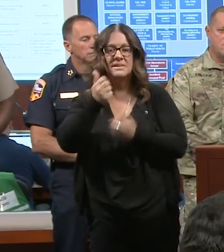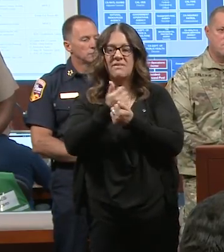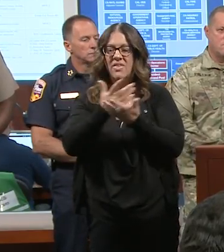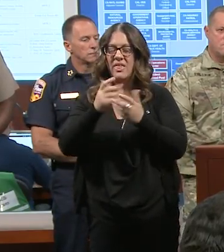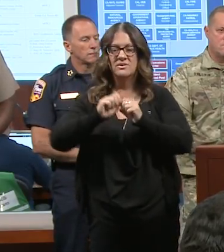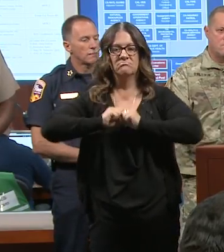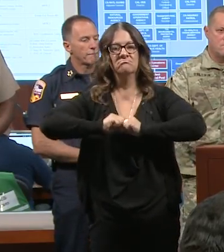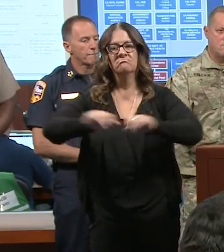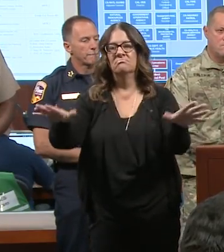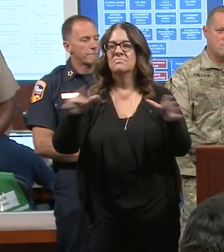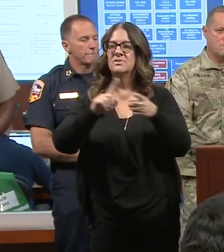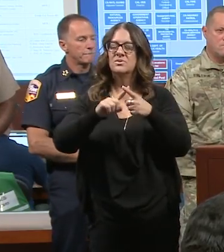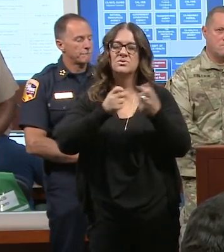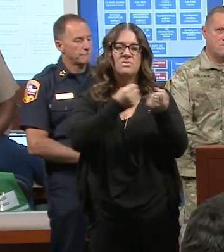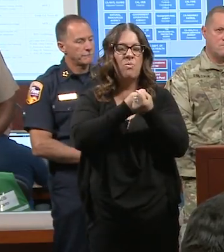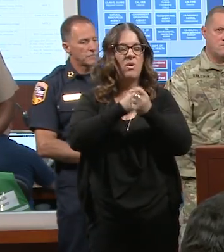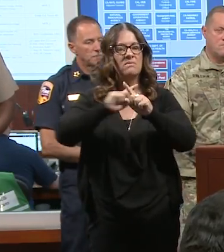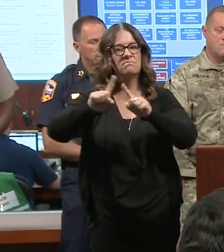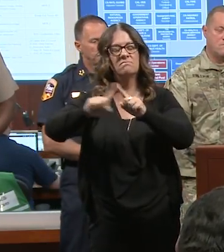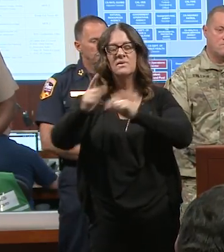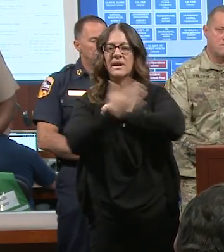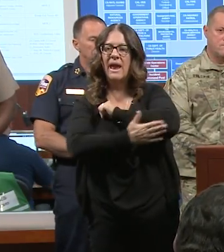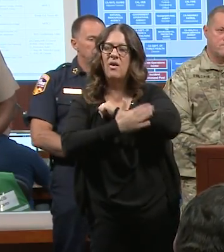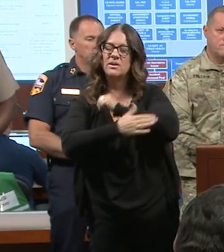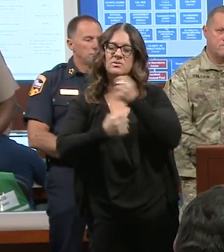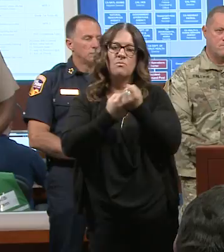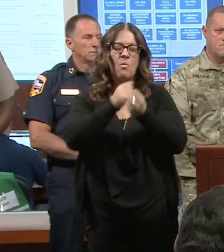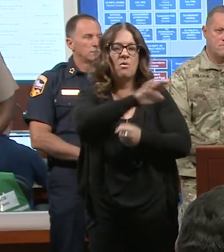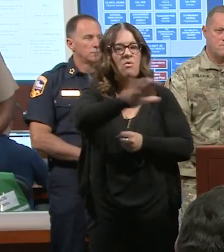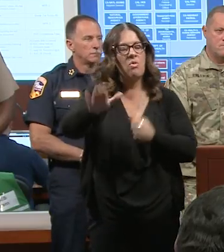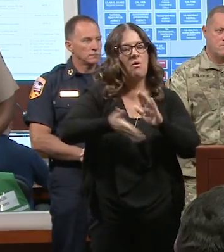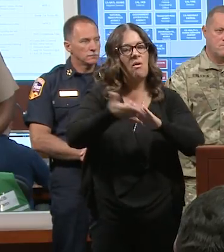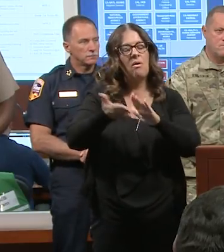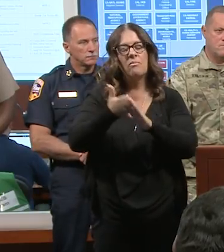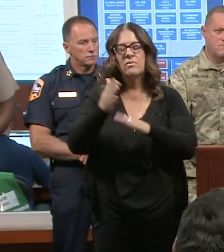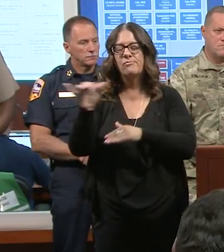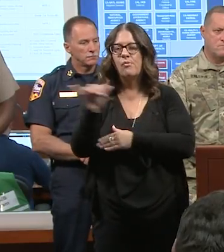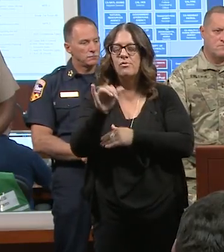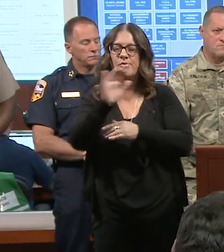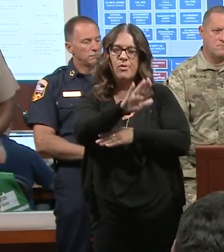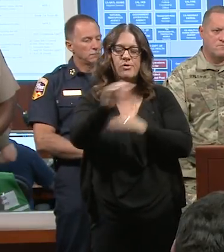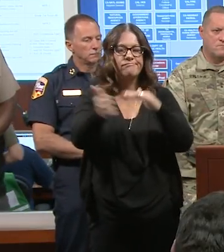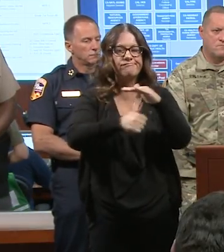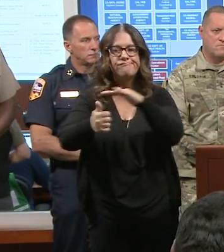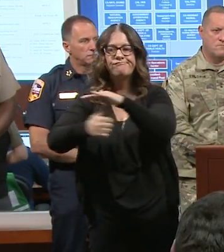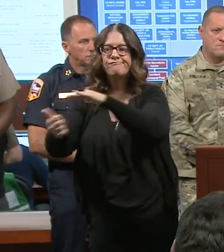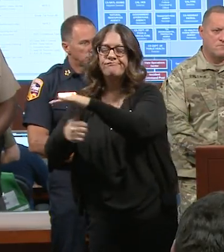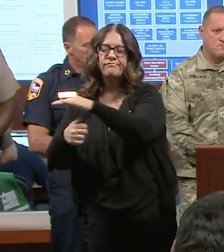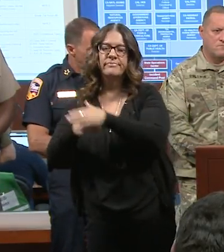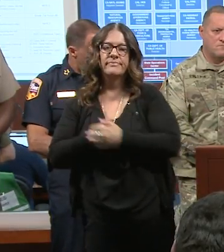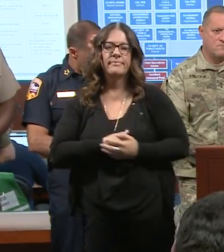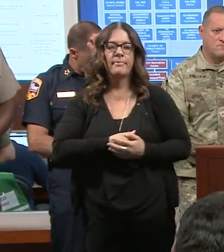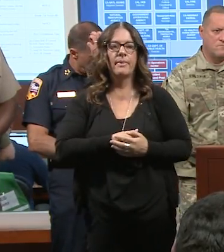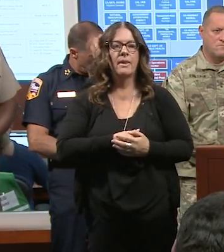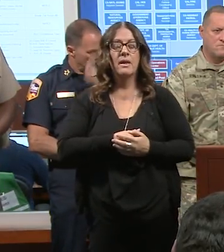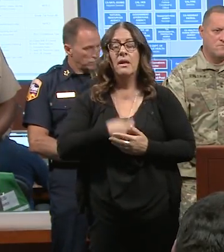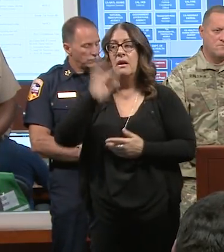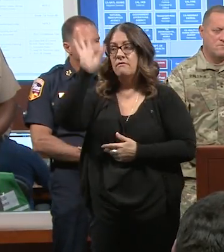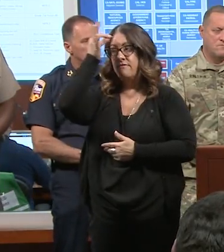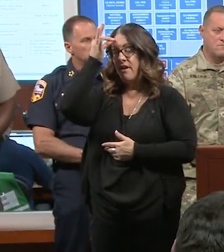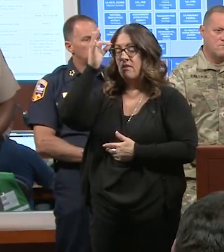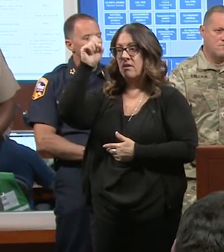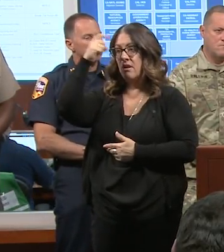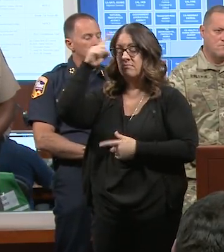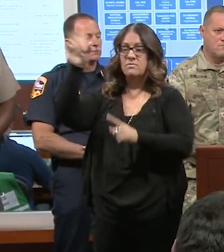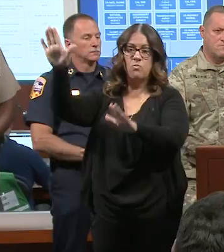support the counties and their operations. Administrator Fenton mentioned the support from the federal government, which has